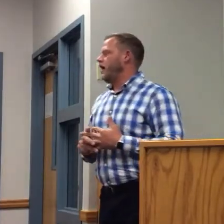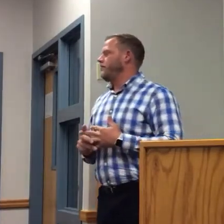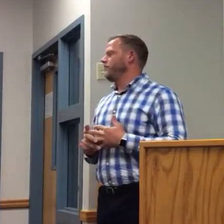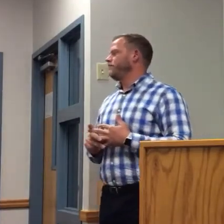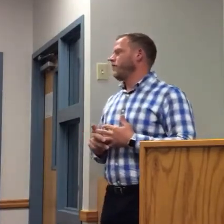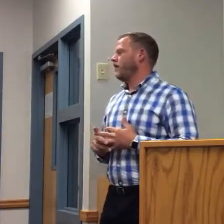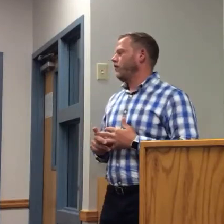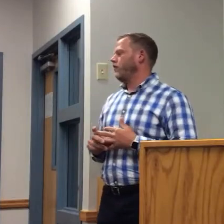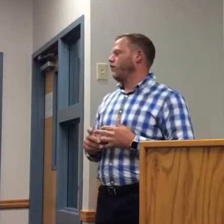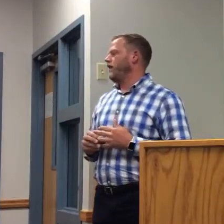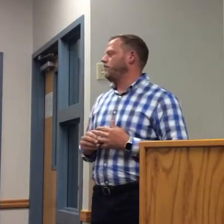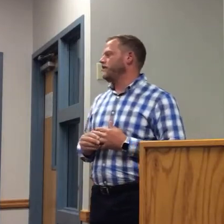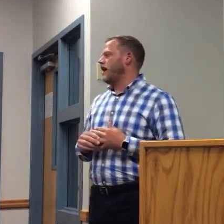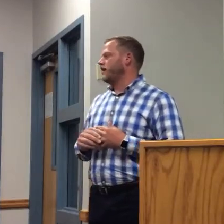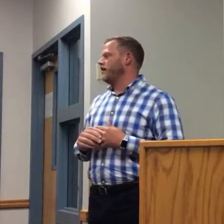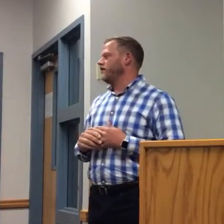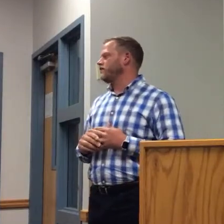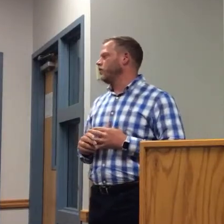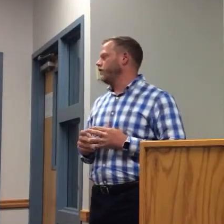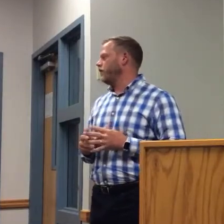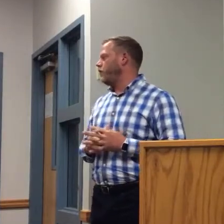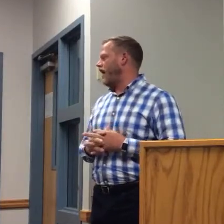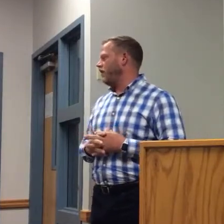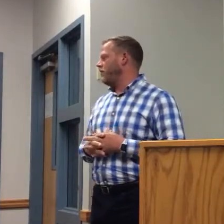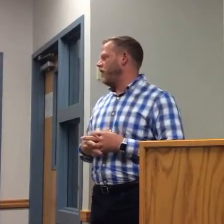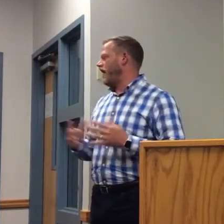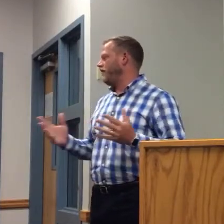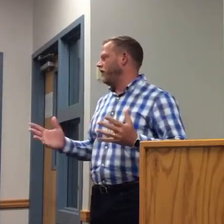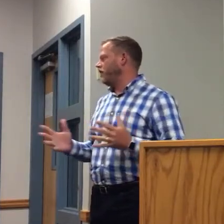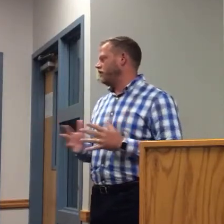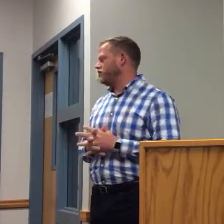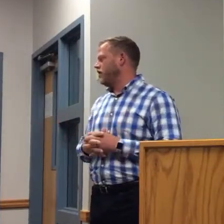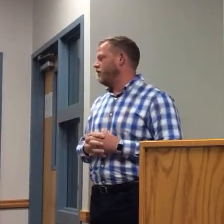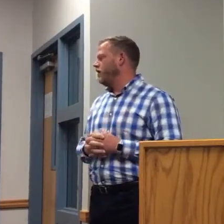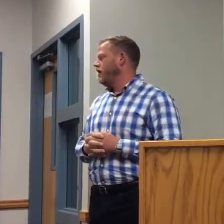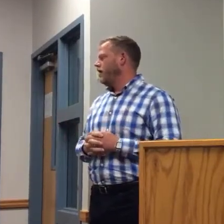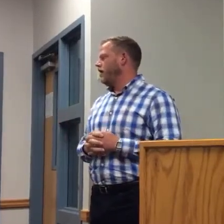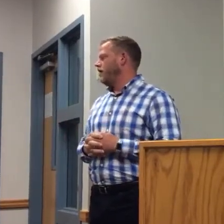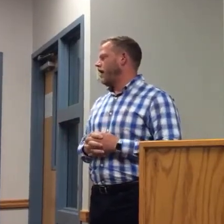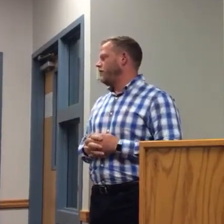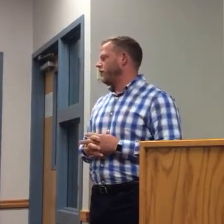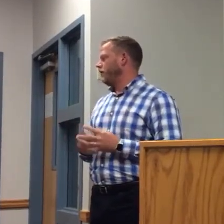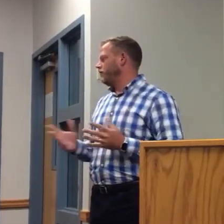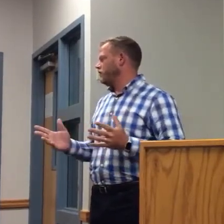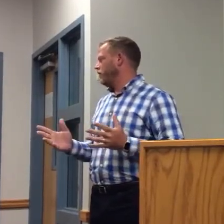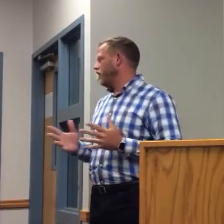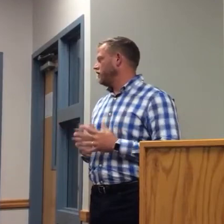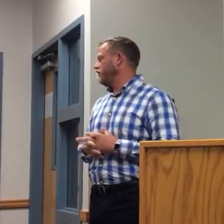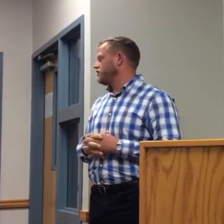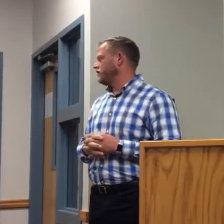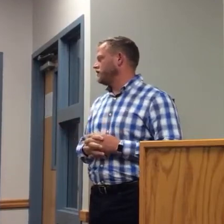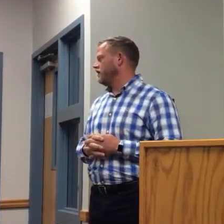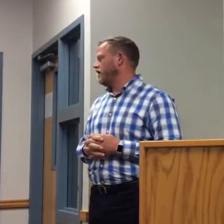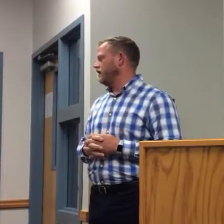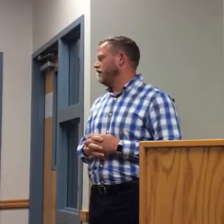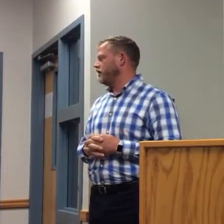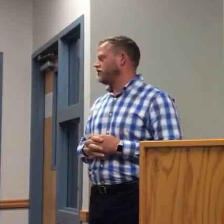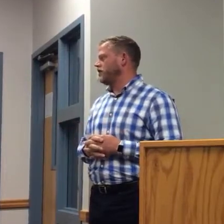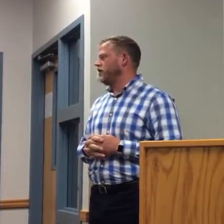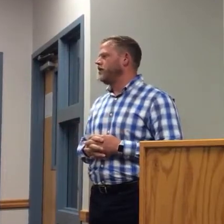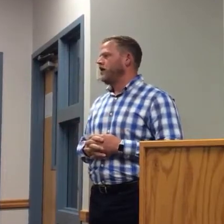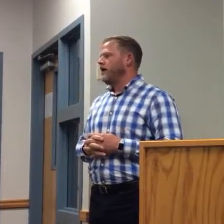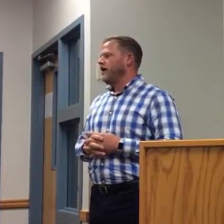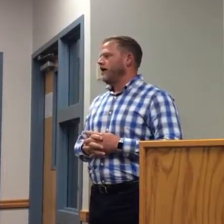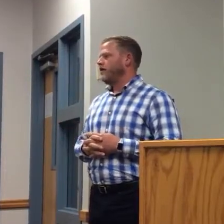year. We had been talking in the school for a while about having an art show. I proposed to our art teachers a League